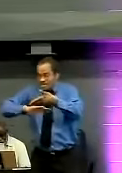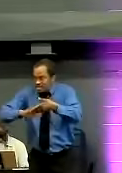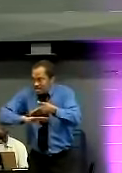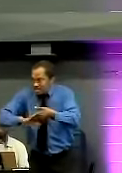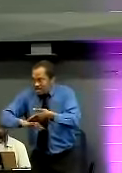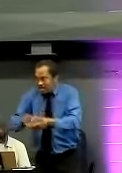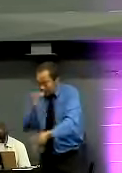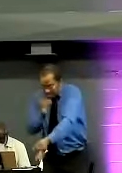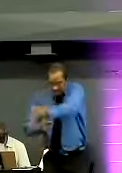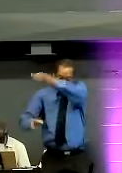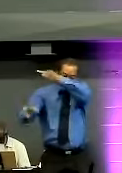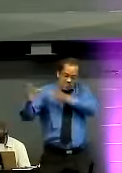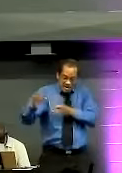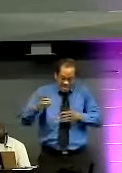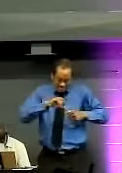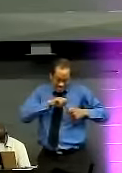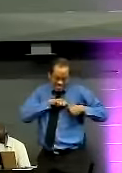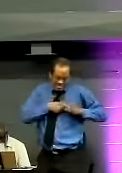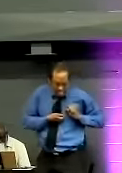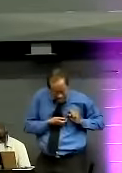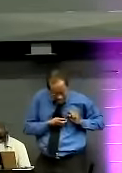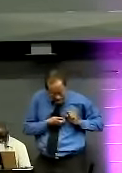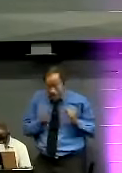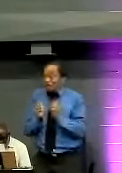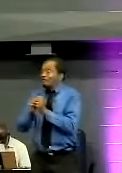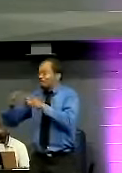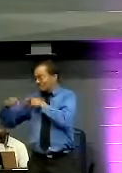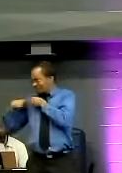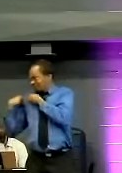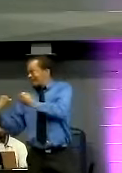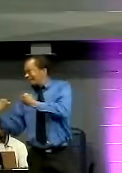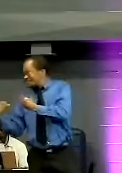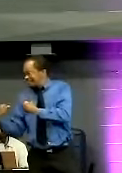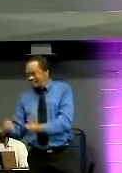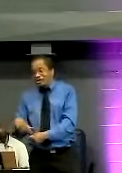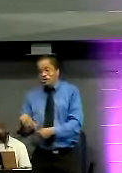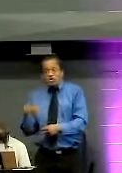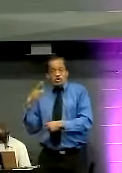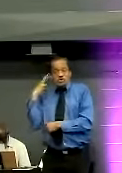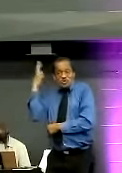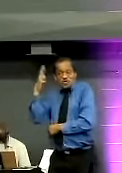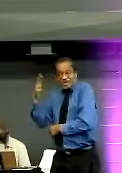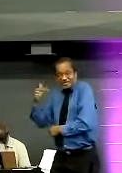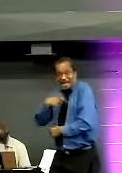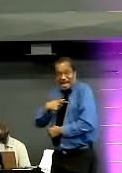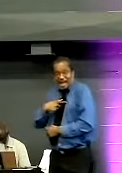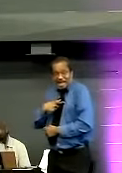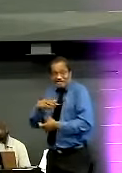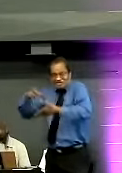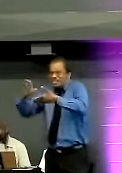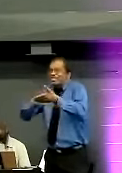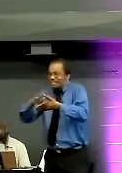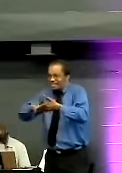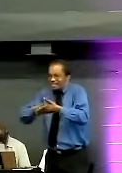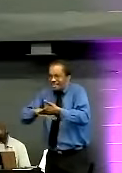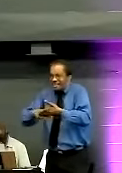my suffering with strength. Woo-hoo! The reason I forgive is